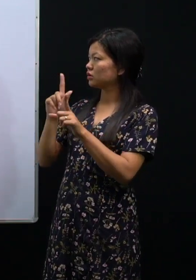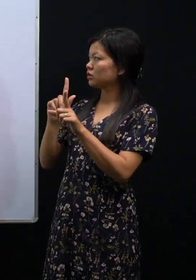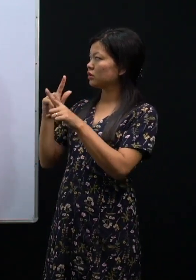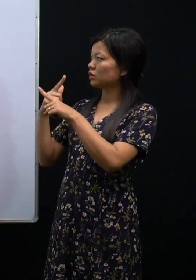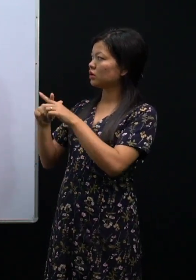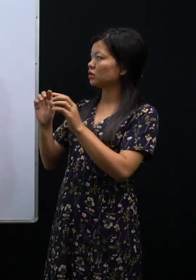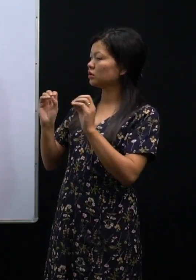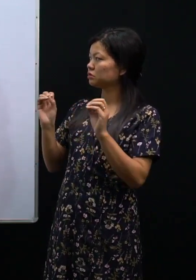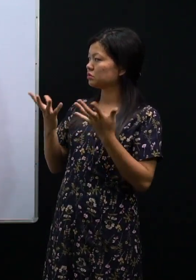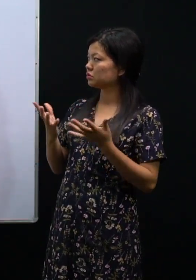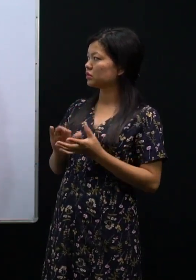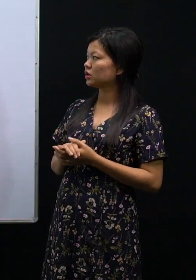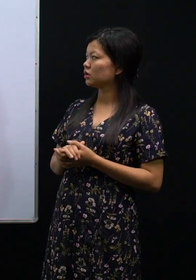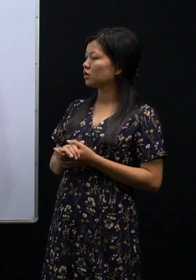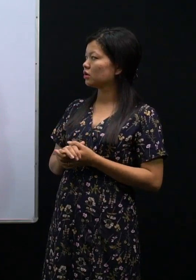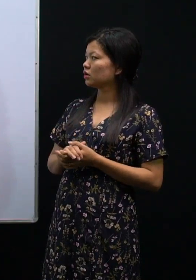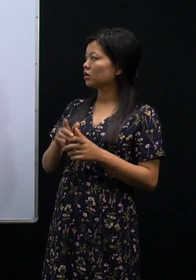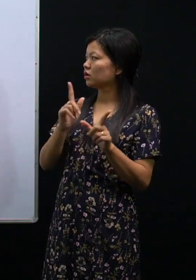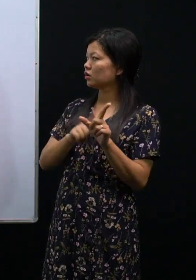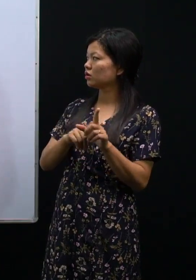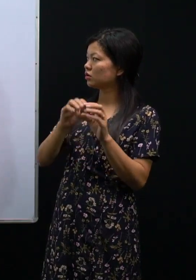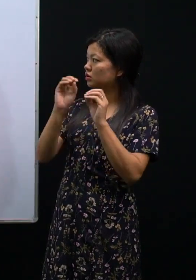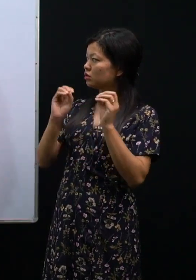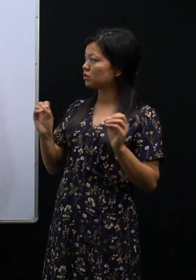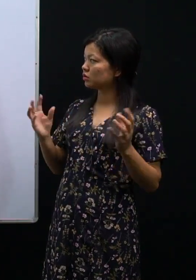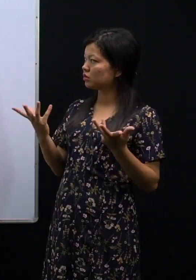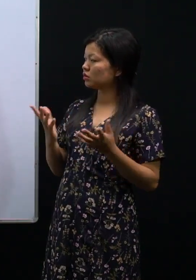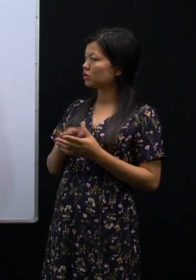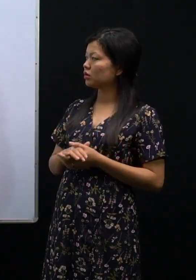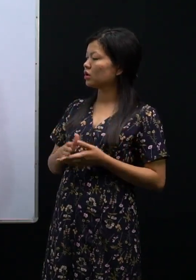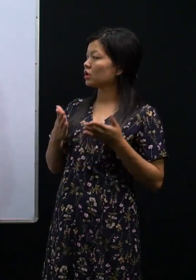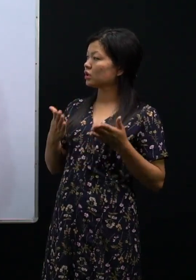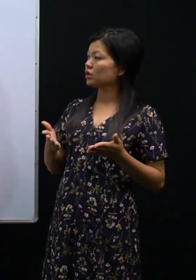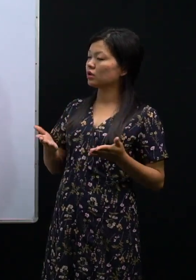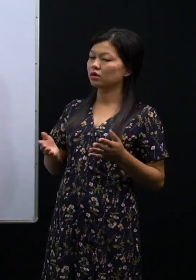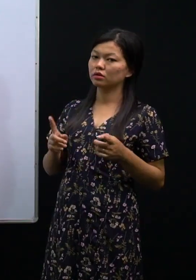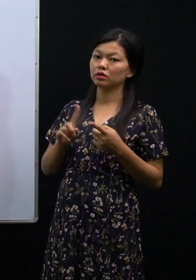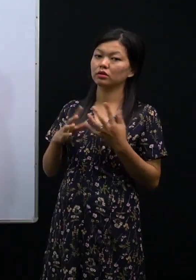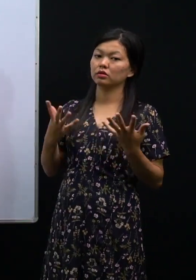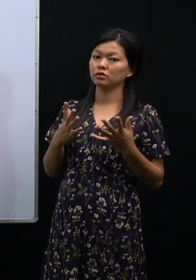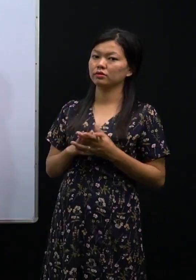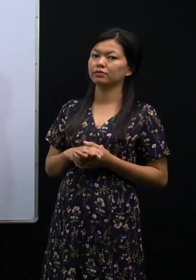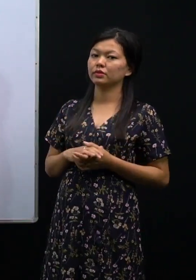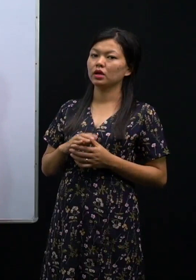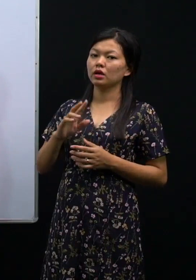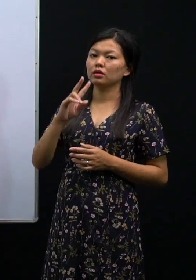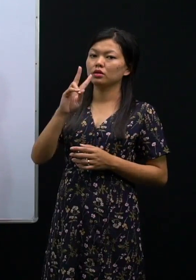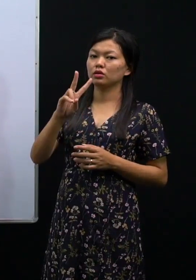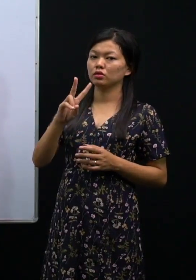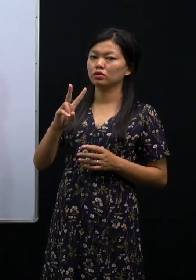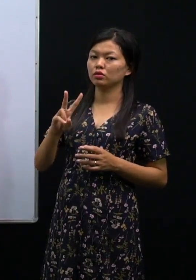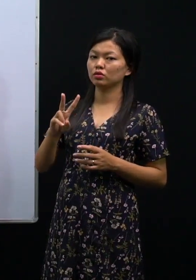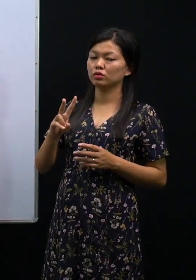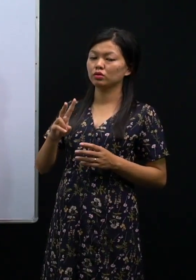x, that also not common alphabet, y is not here, that also no chance to take common, then the only one, another two option left. One